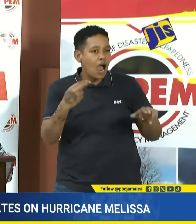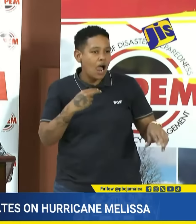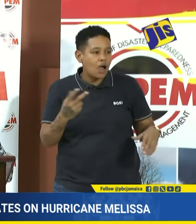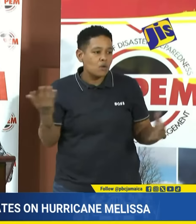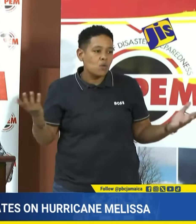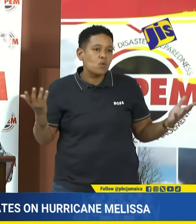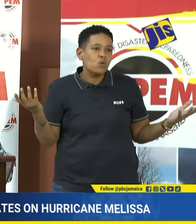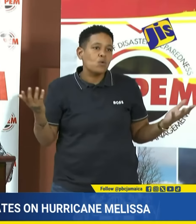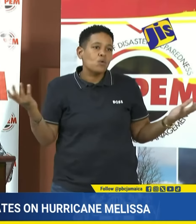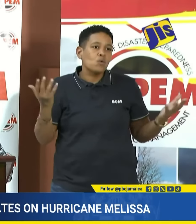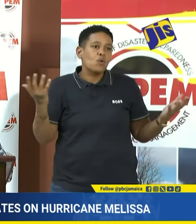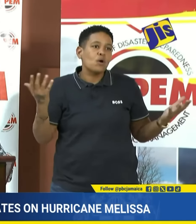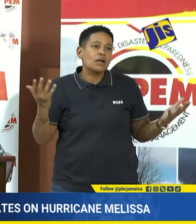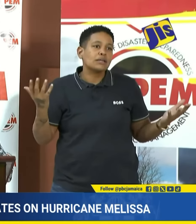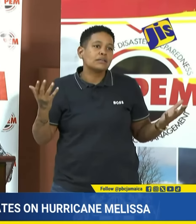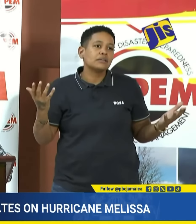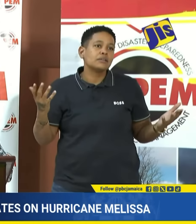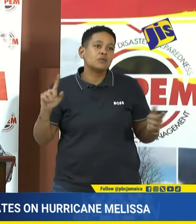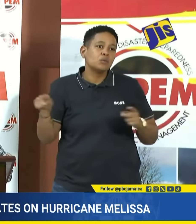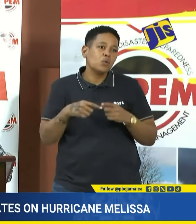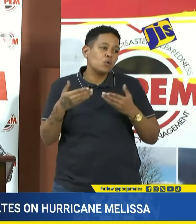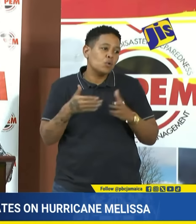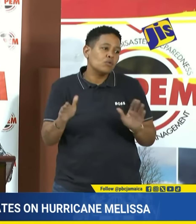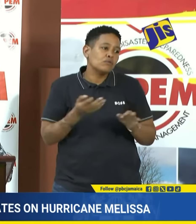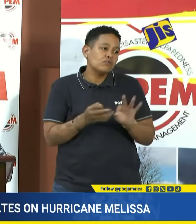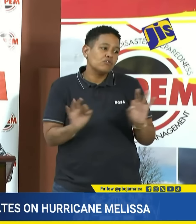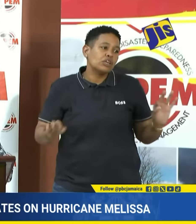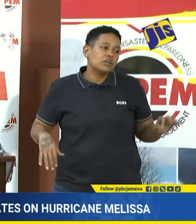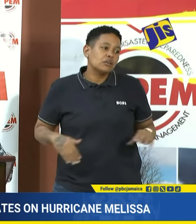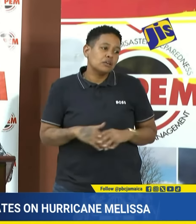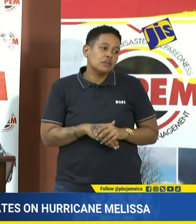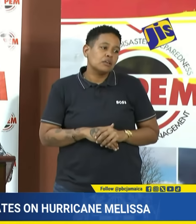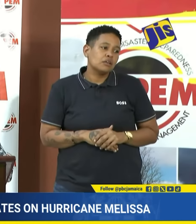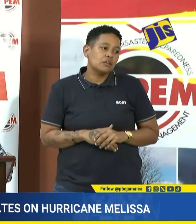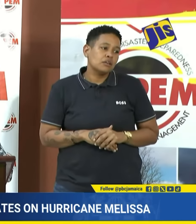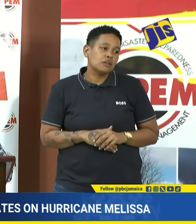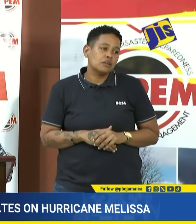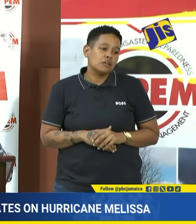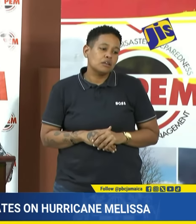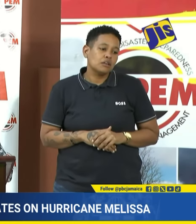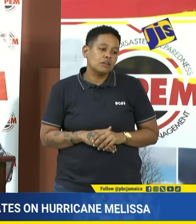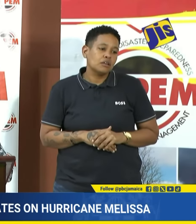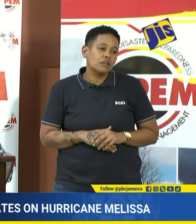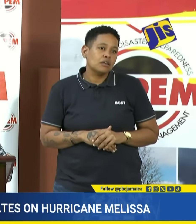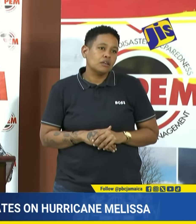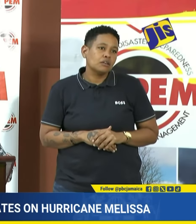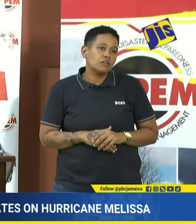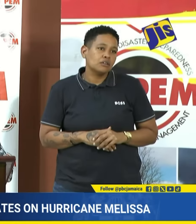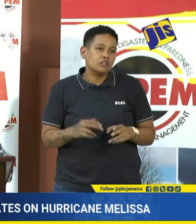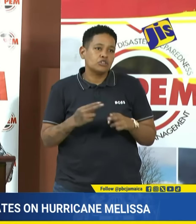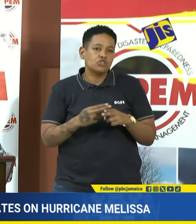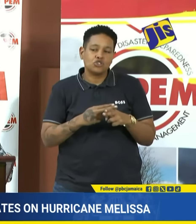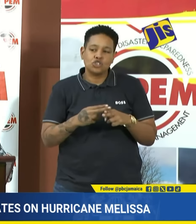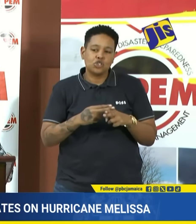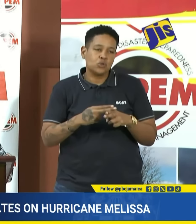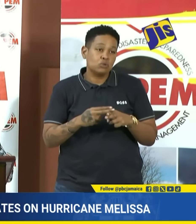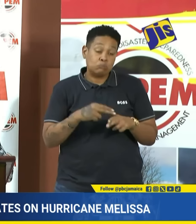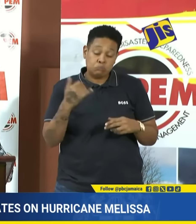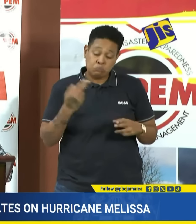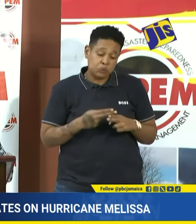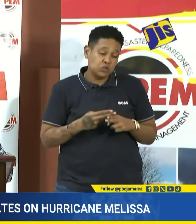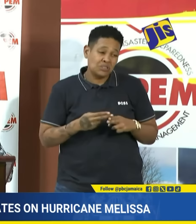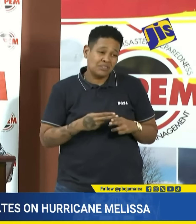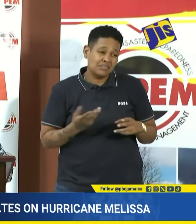and at what point those will be made free. Shortly. Shortly. Very